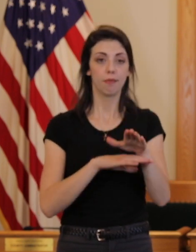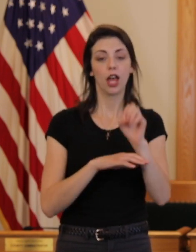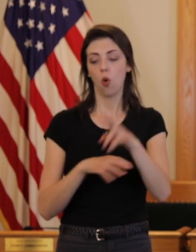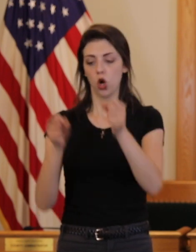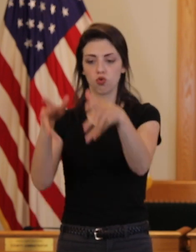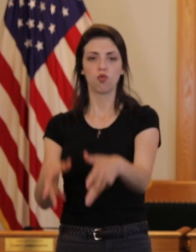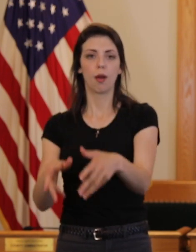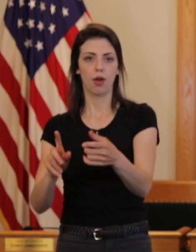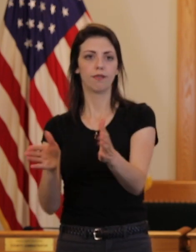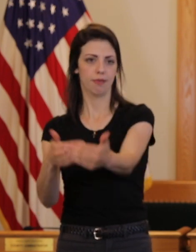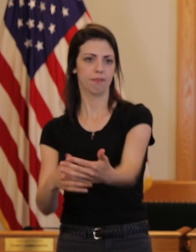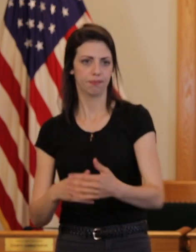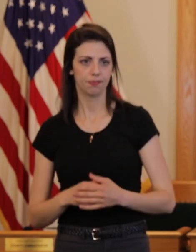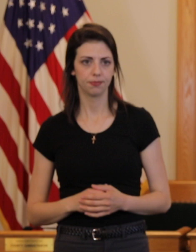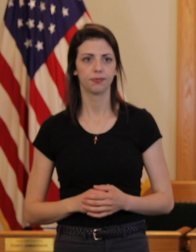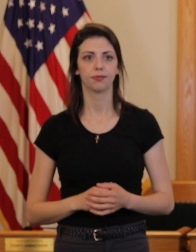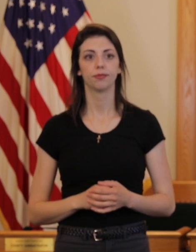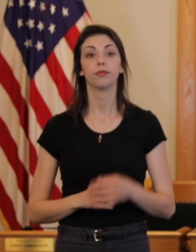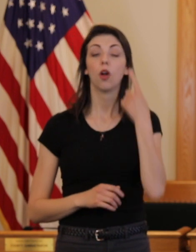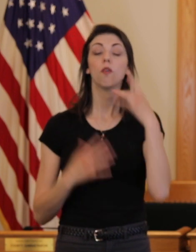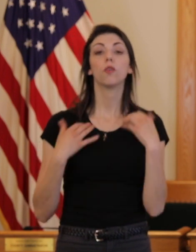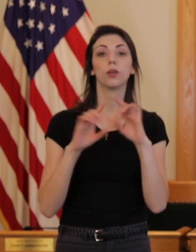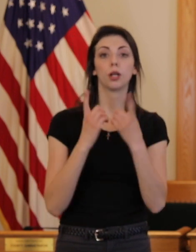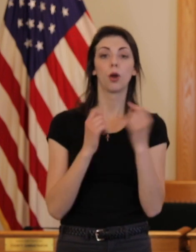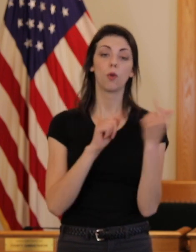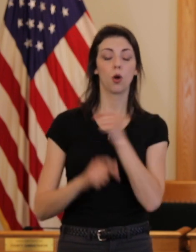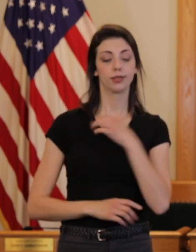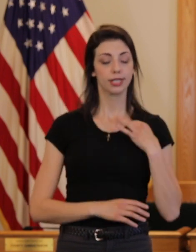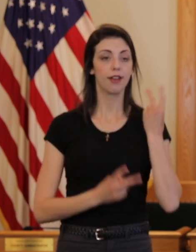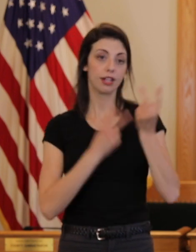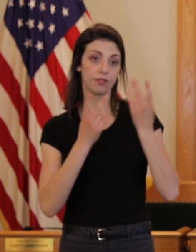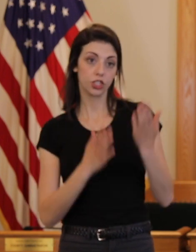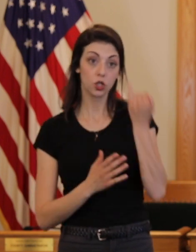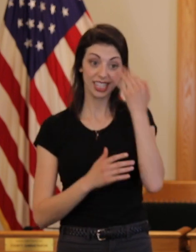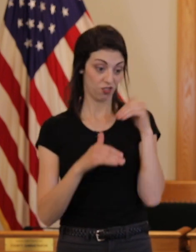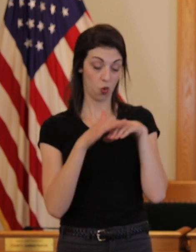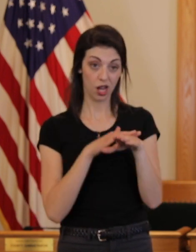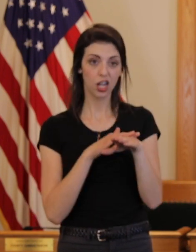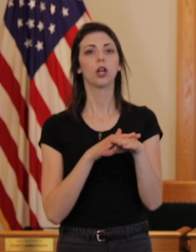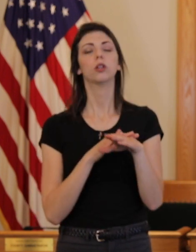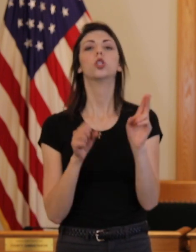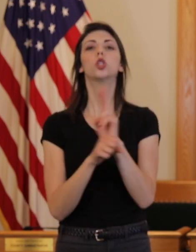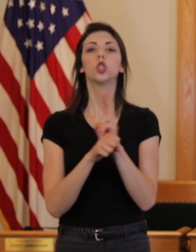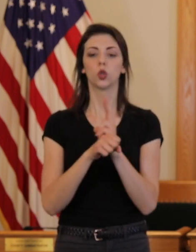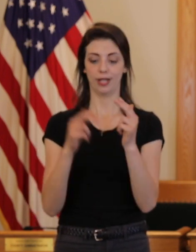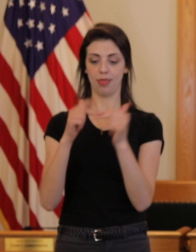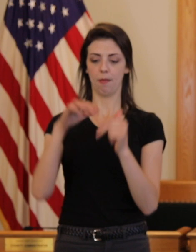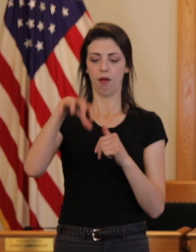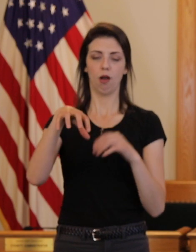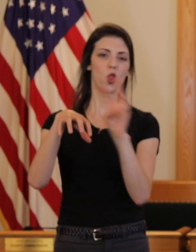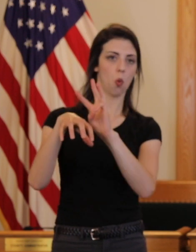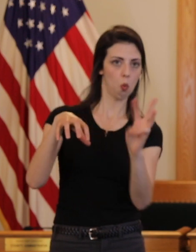Dropbox. For the health department, all staff and visitors should enter the health department through the main entrance on the west side of the